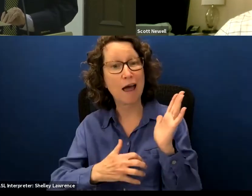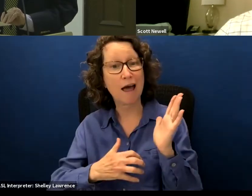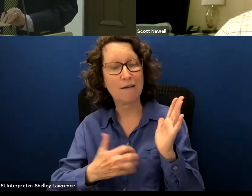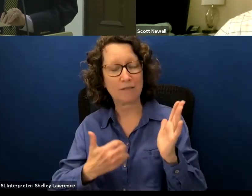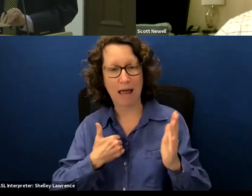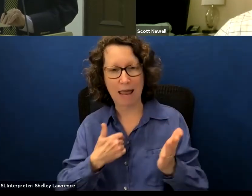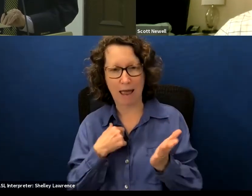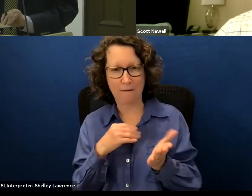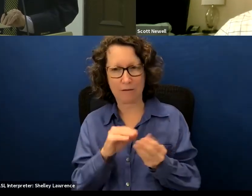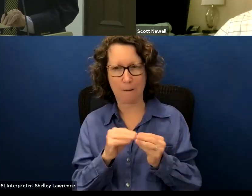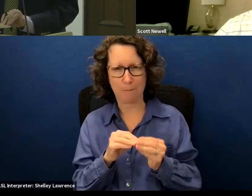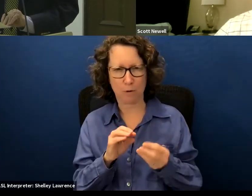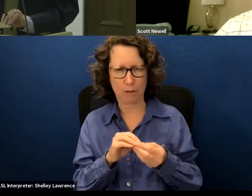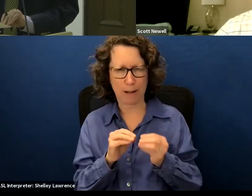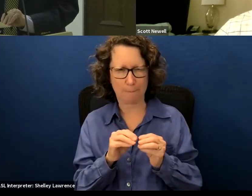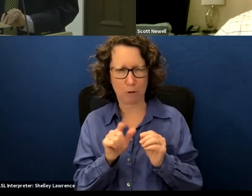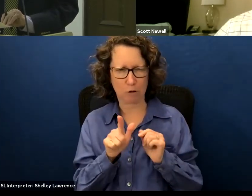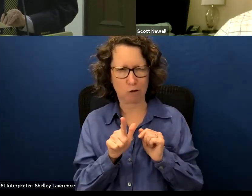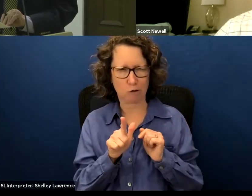here